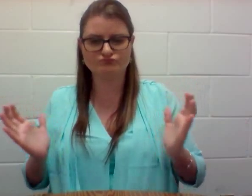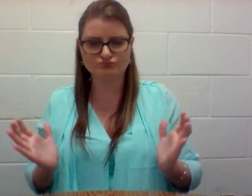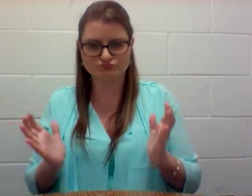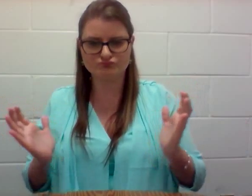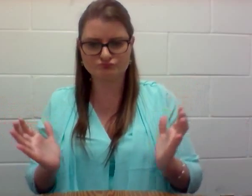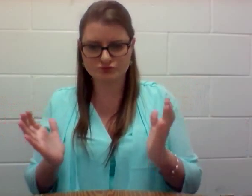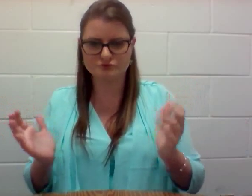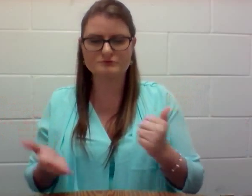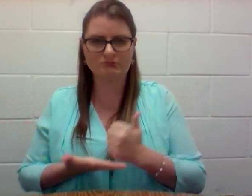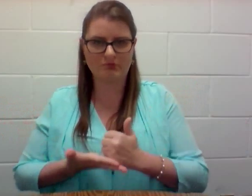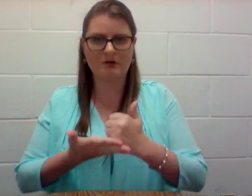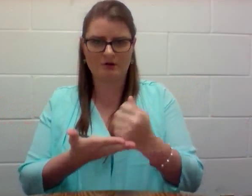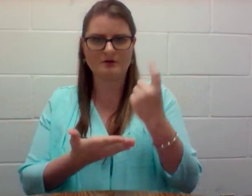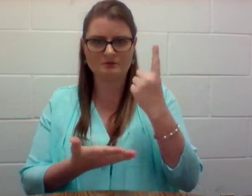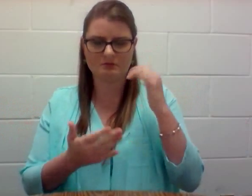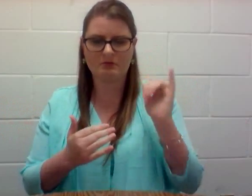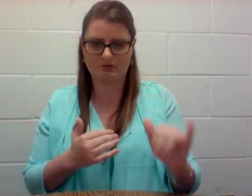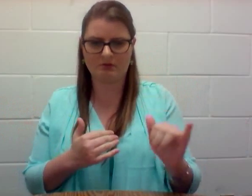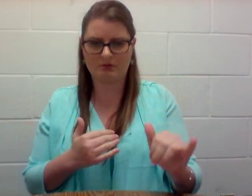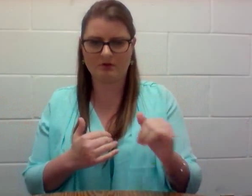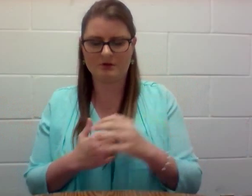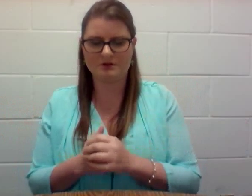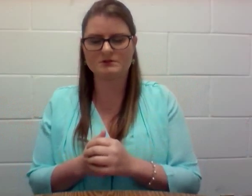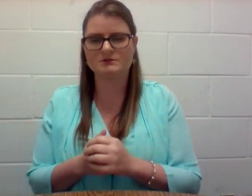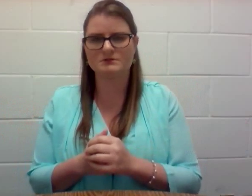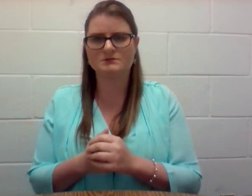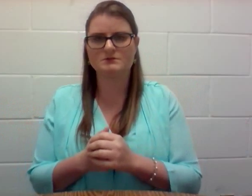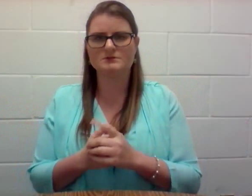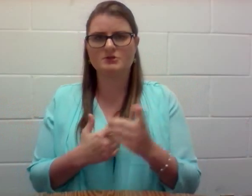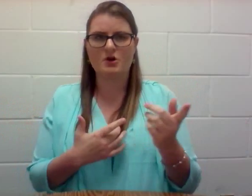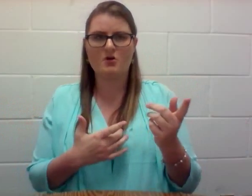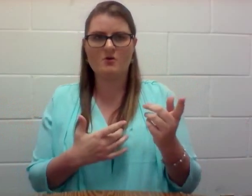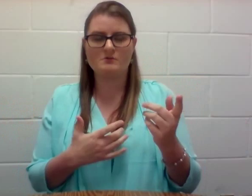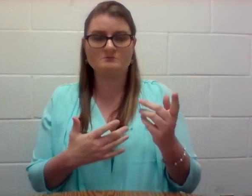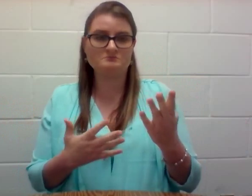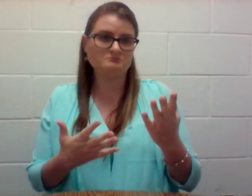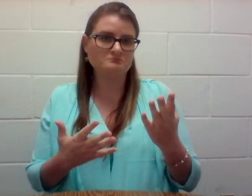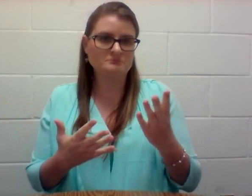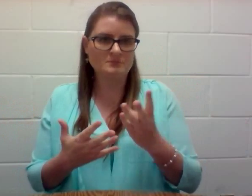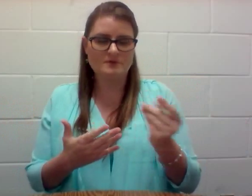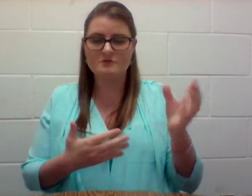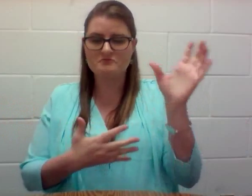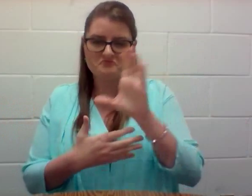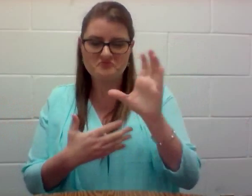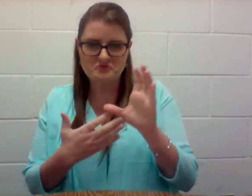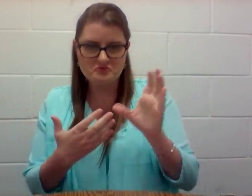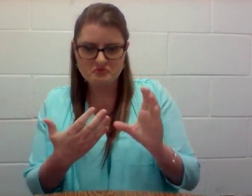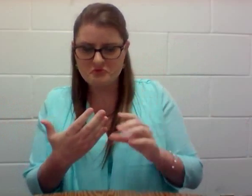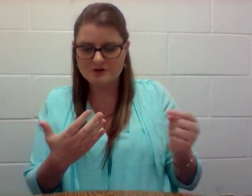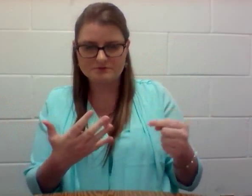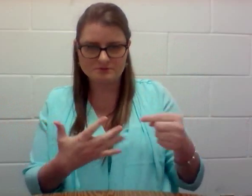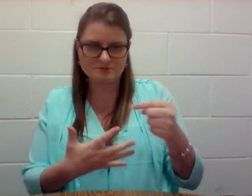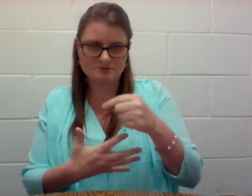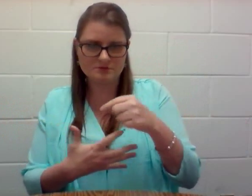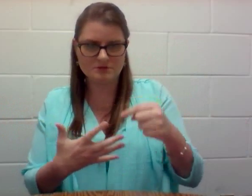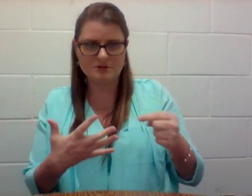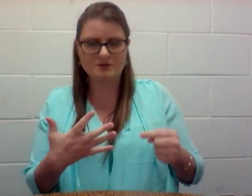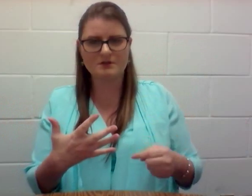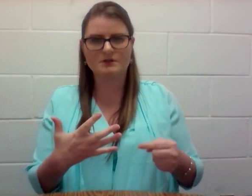So here's one possible set of criteria that I've tried to develop over the years in assessing which roles are